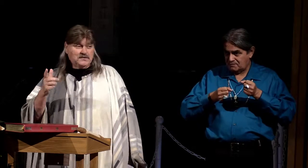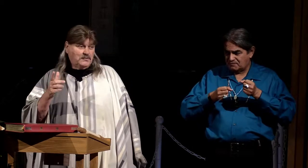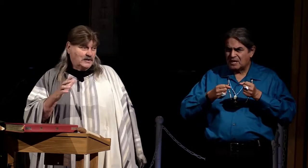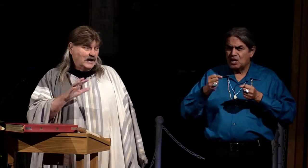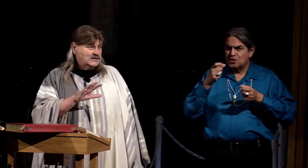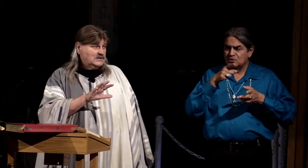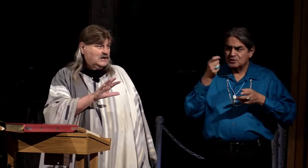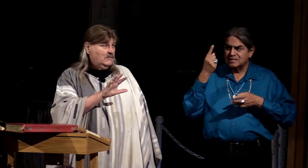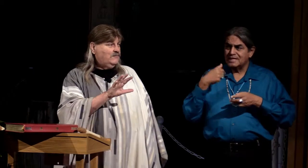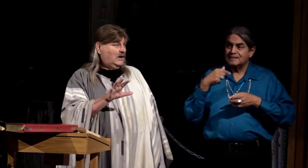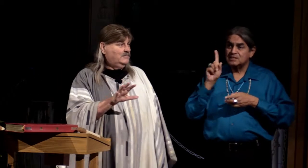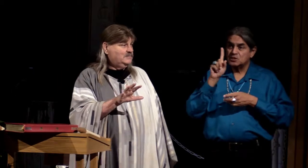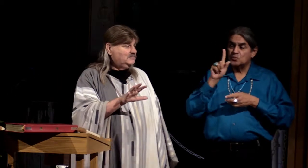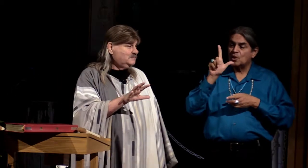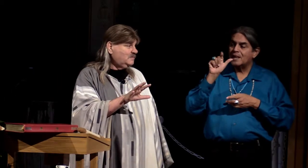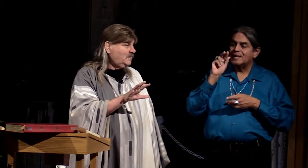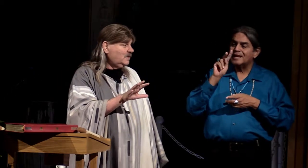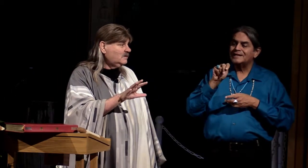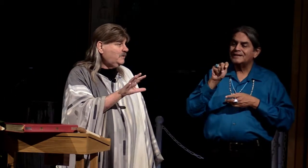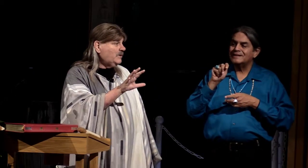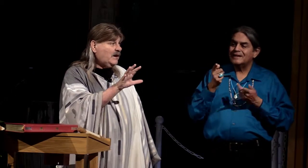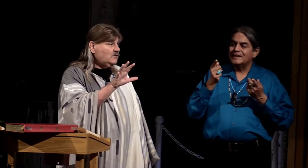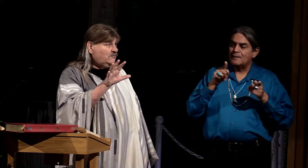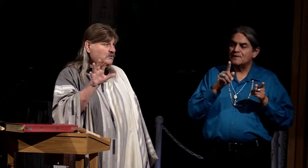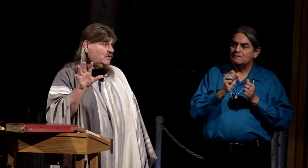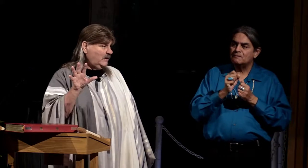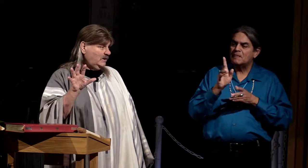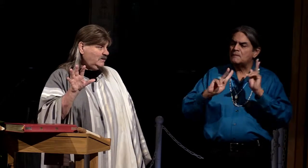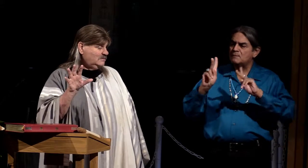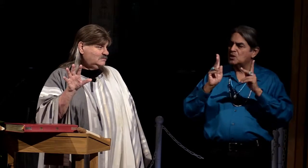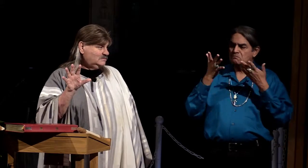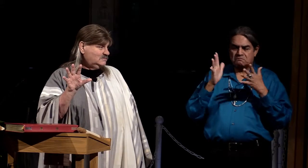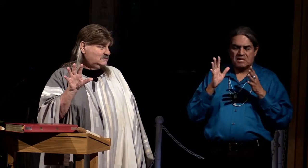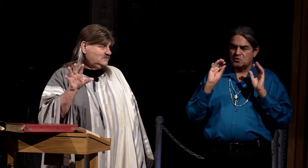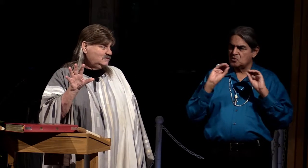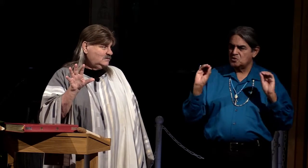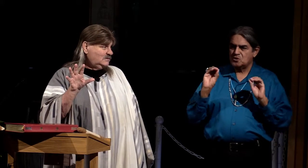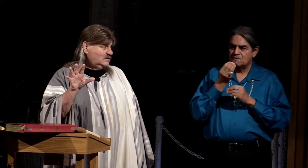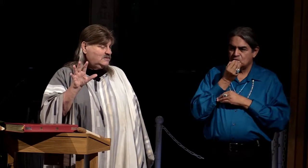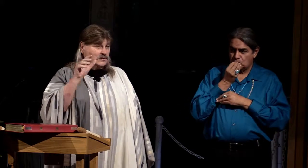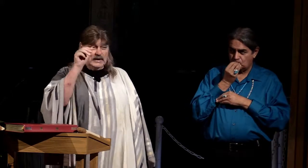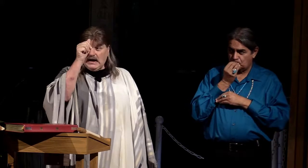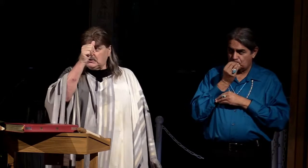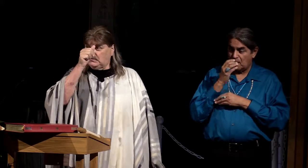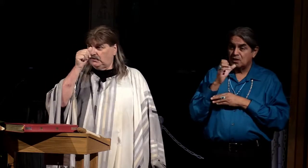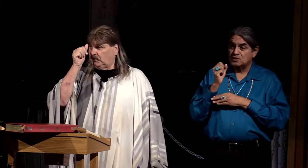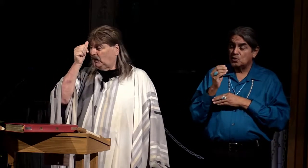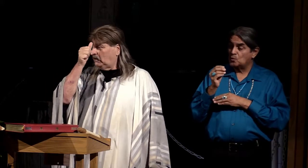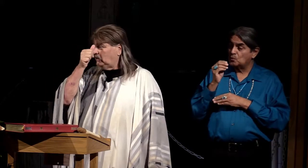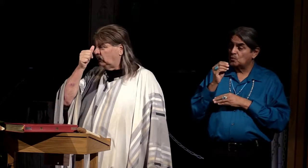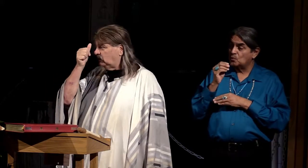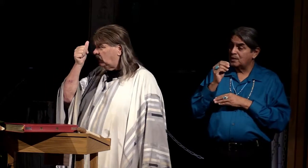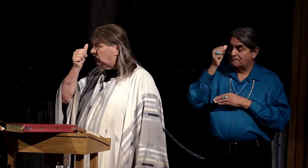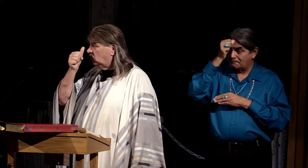You see, this is where Lent came from. The people had no food already. So the ashes was the